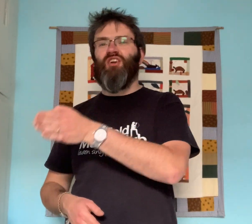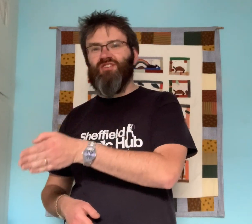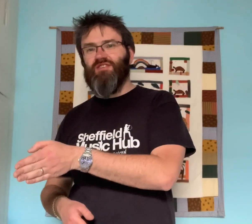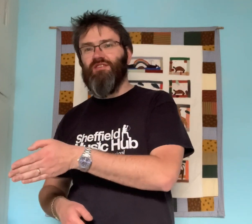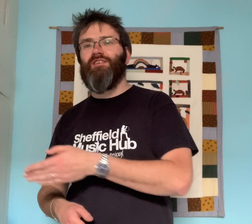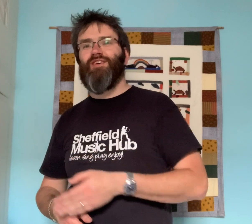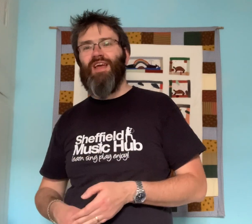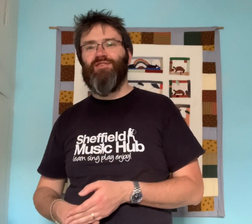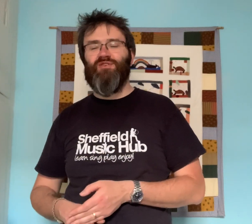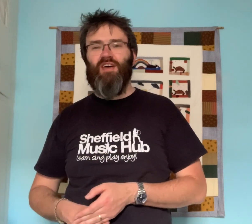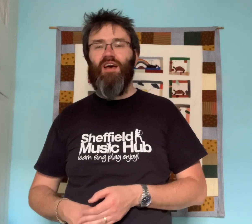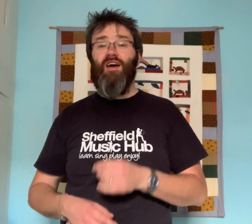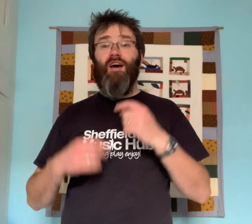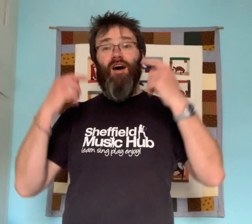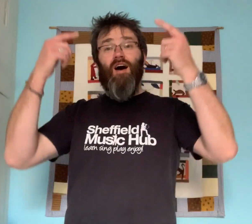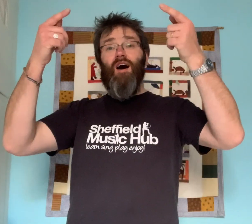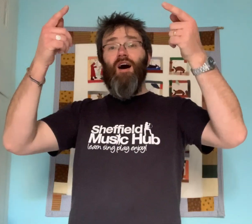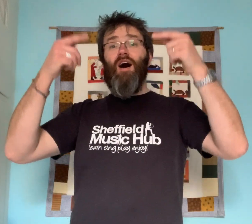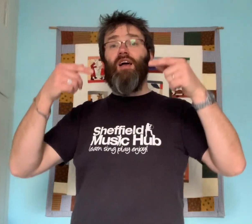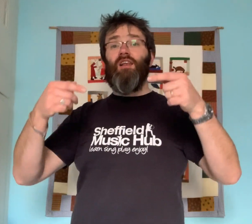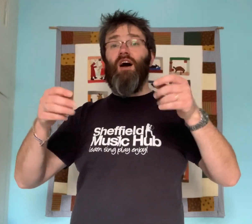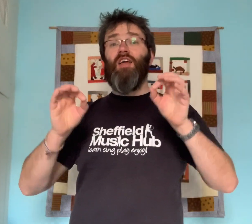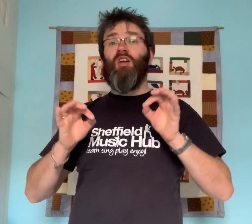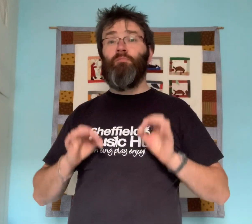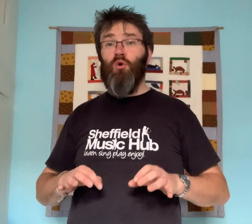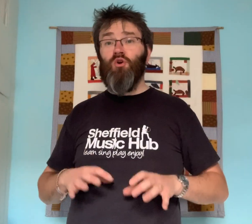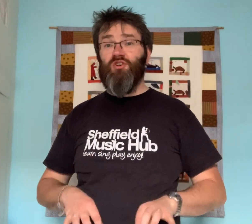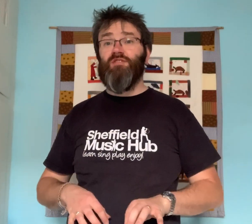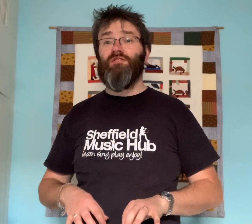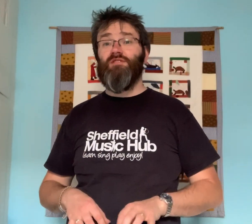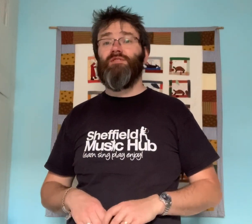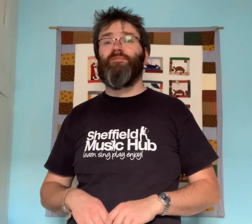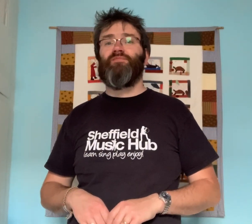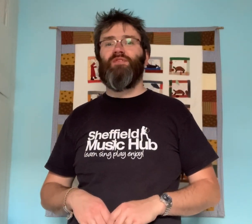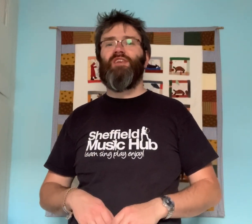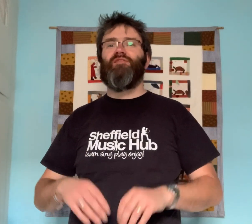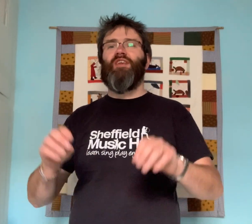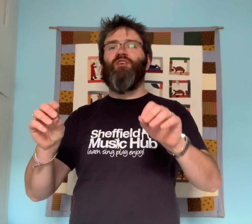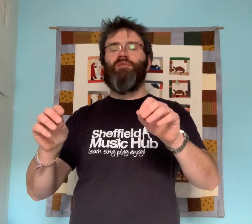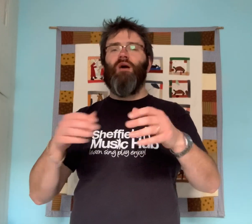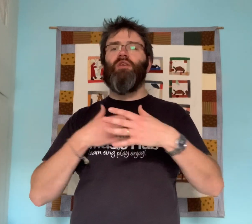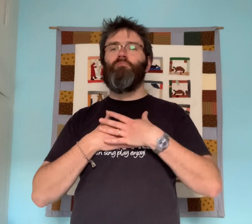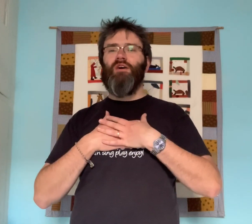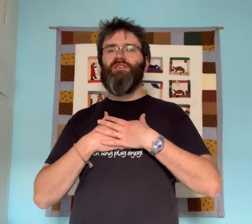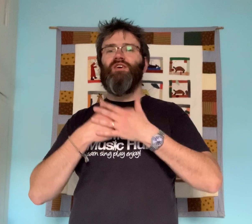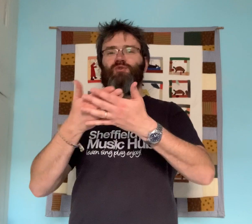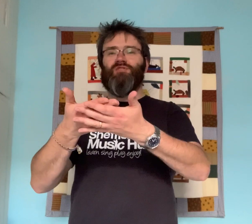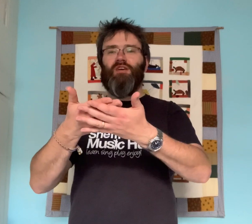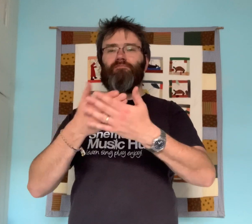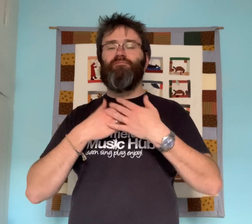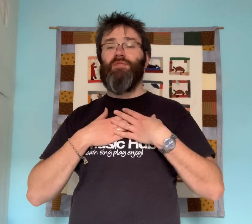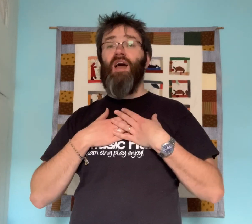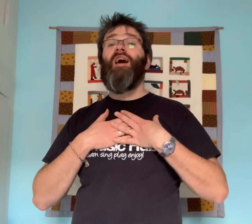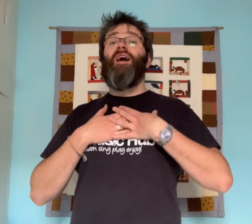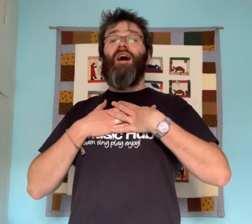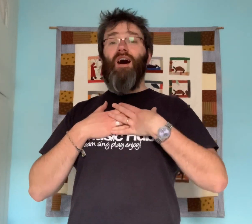x that carries on there. I like books. Can you give that a go for me? I'm going to my turn, your turn.